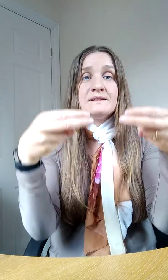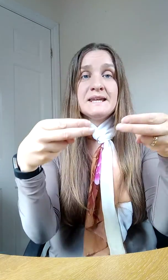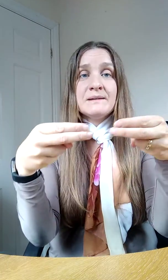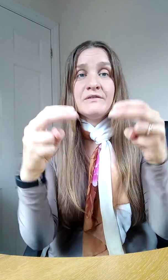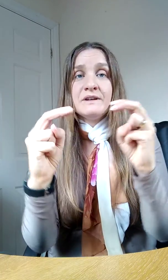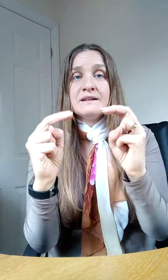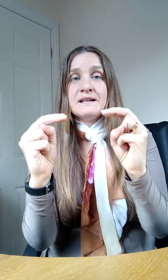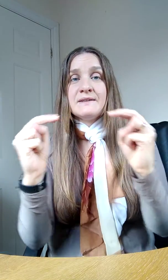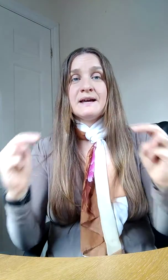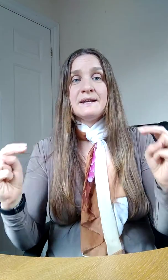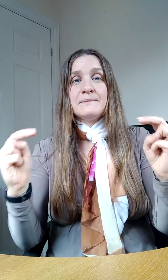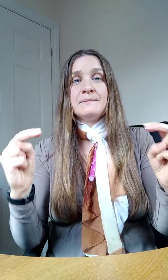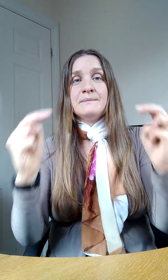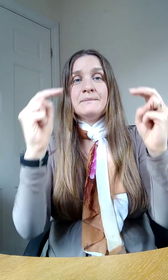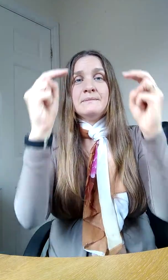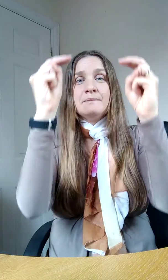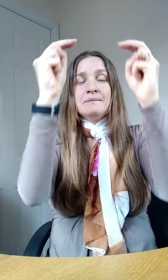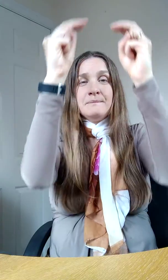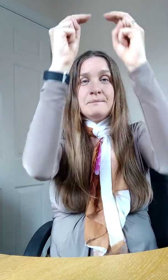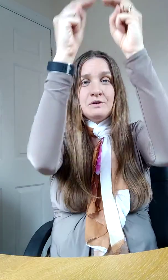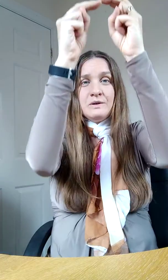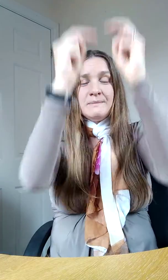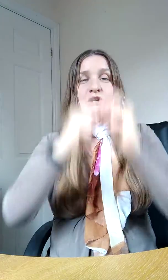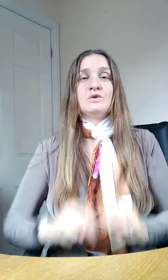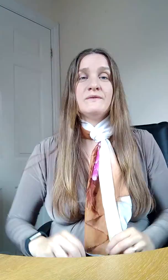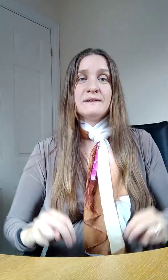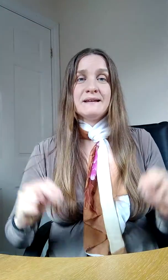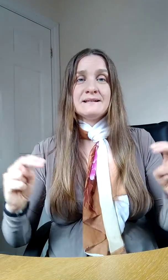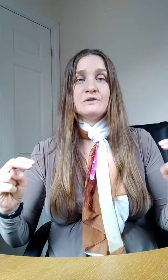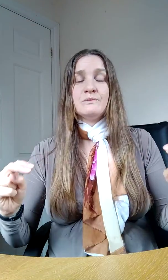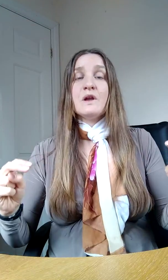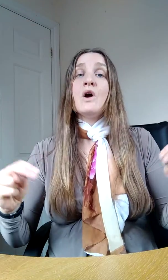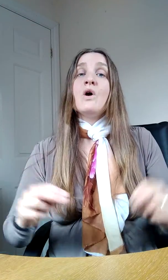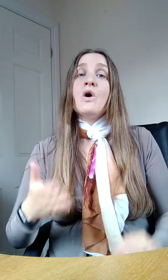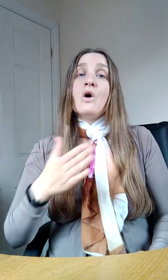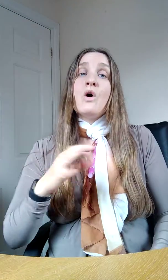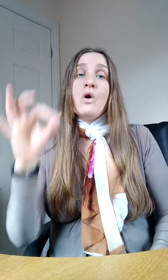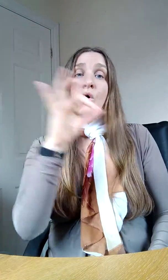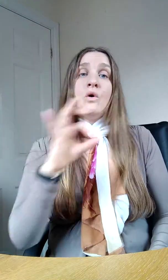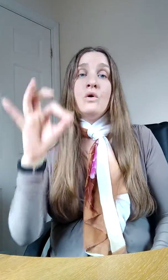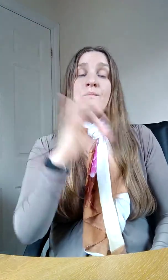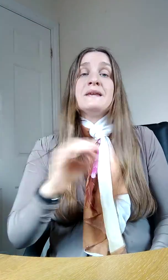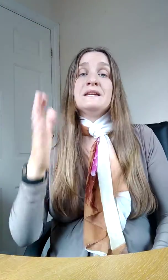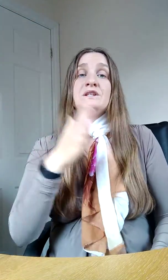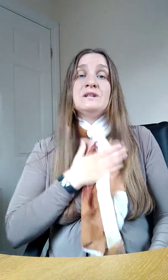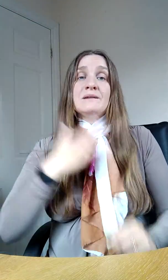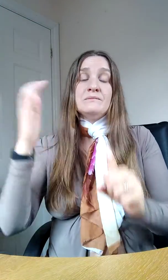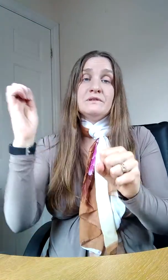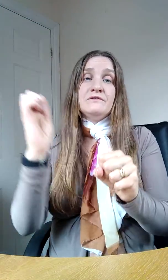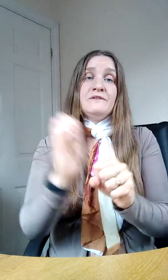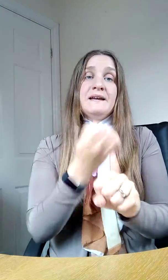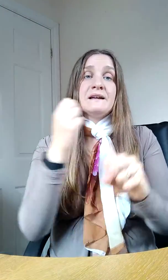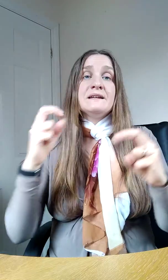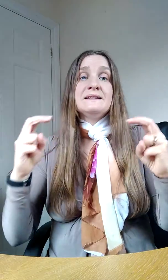taking my fingers like that and I'm doing a picture of a castle. Oh, j'aime faire